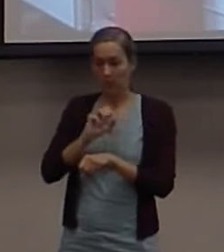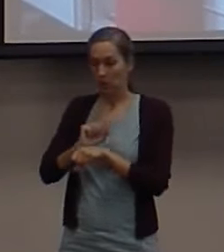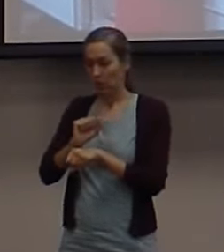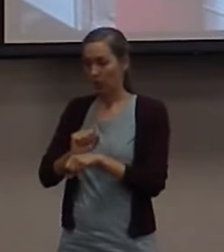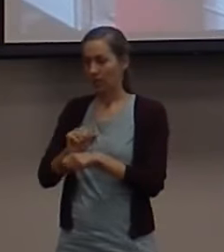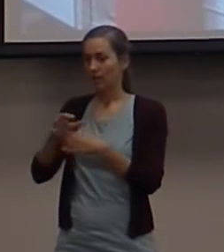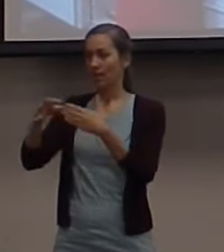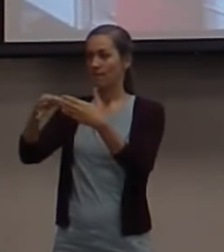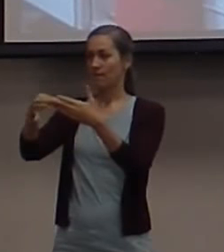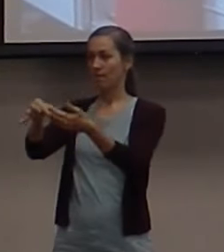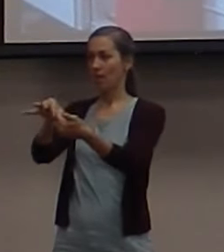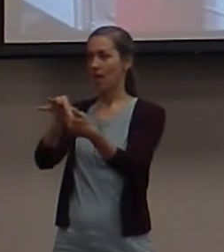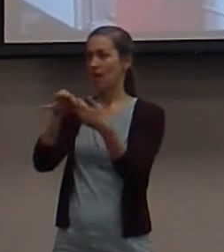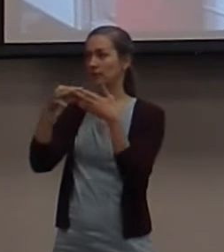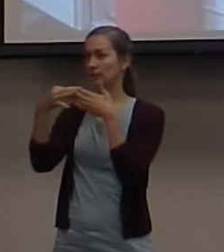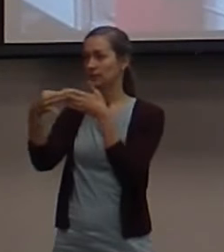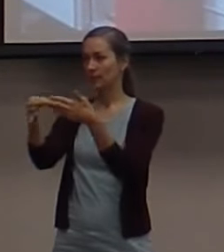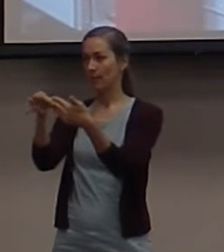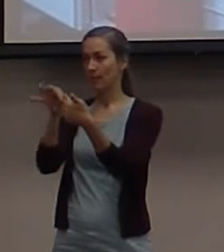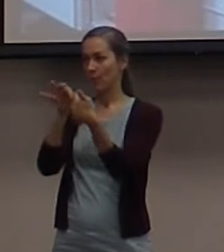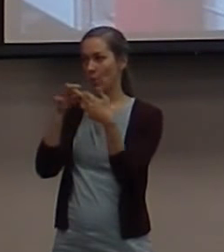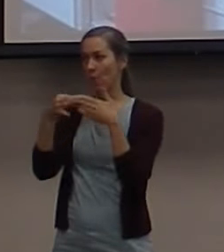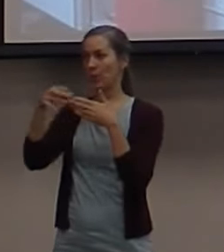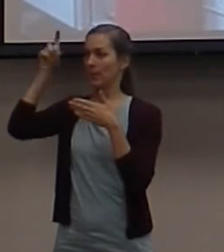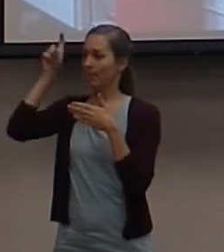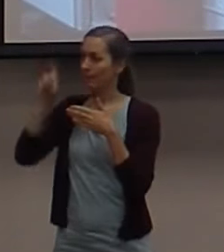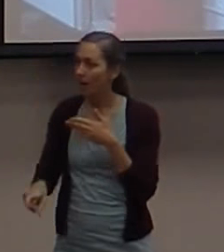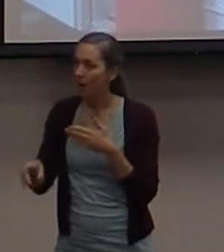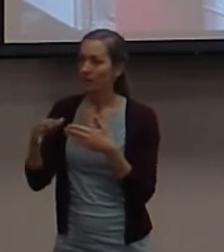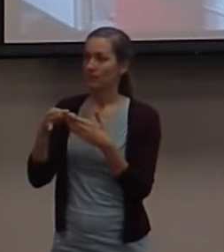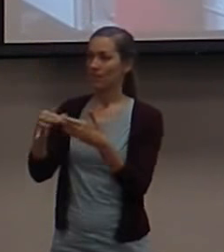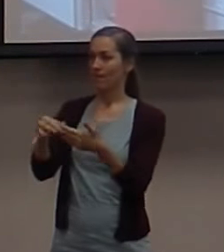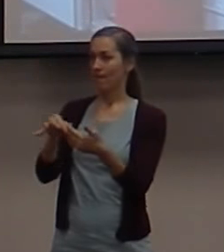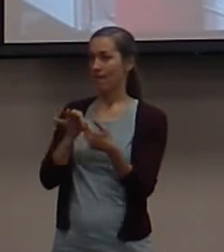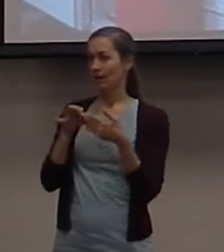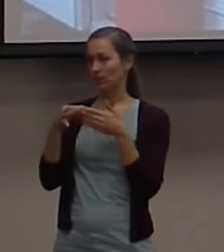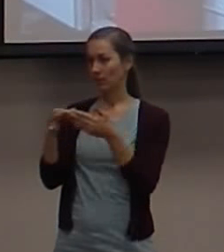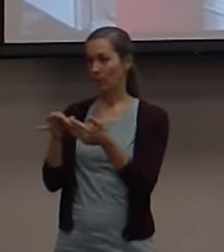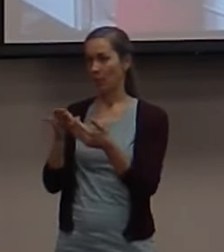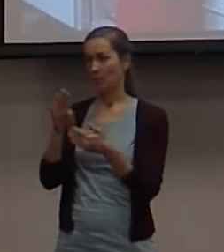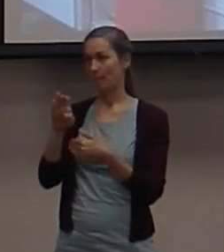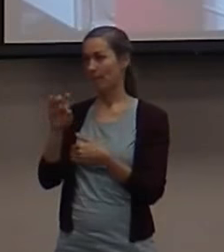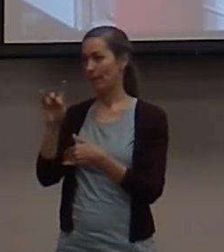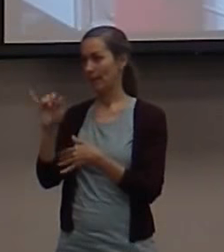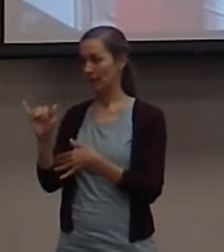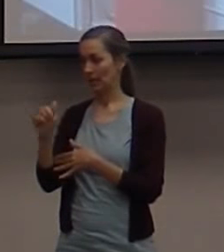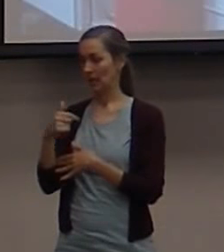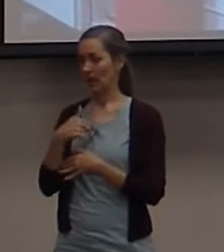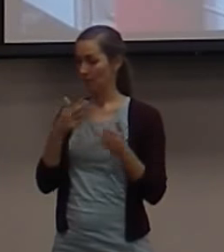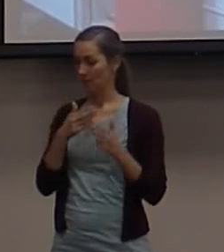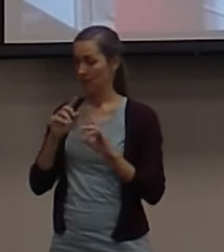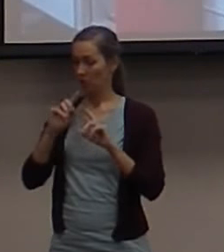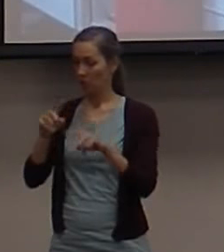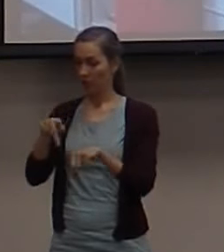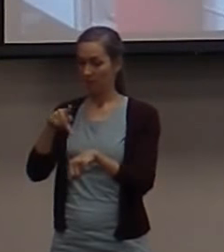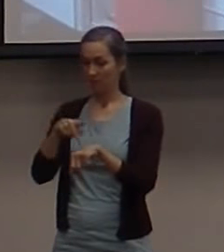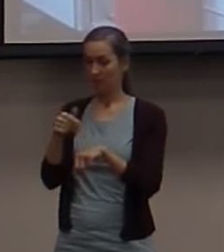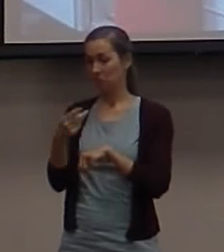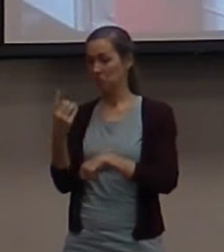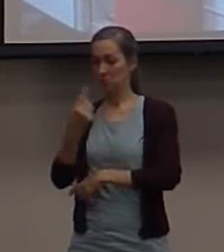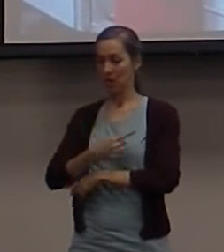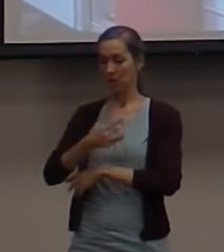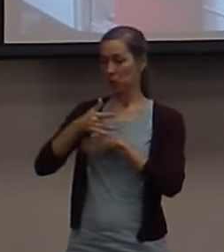flexibility. You've got to learn to be flexible. So Betty and I were going to go to the Philippines a couple of days early,